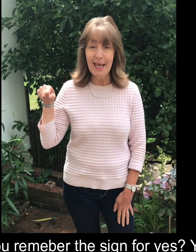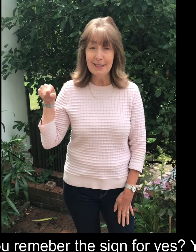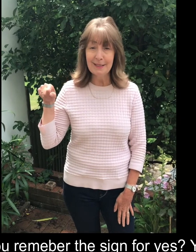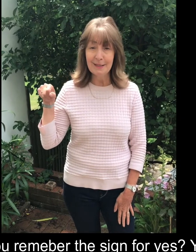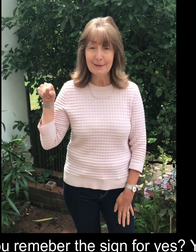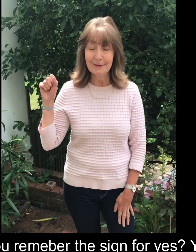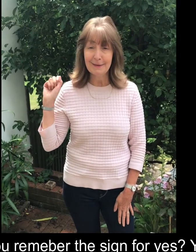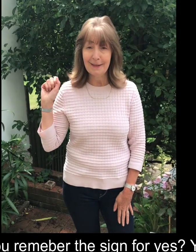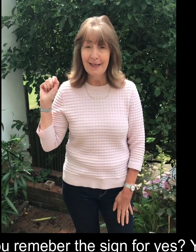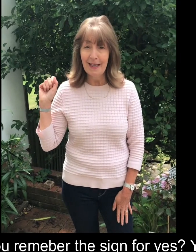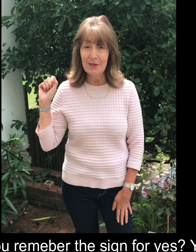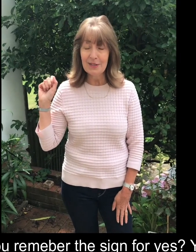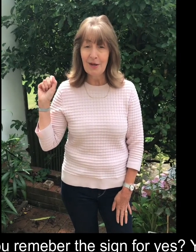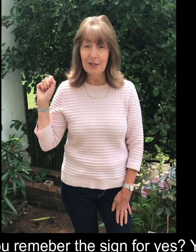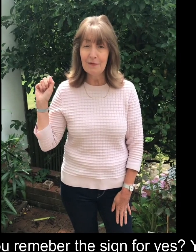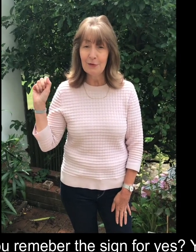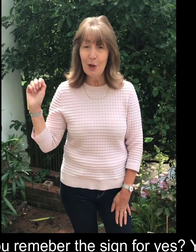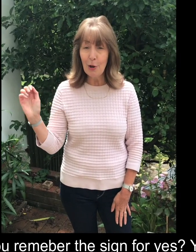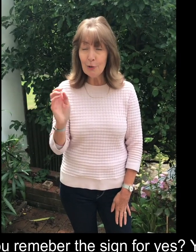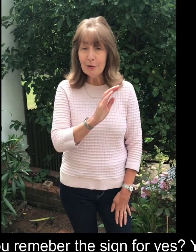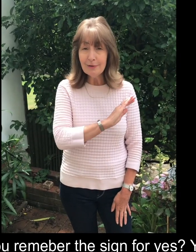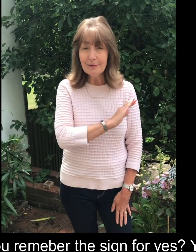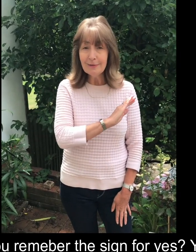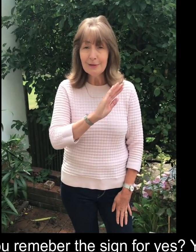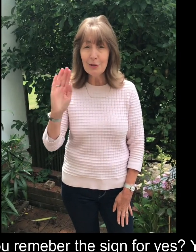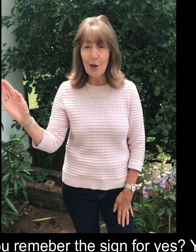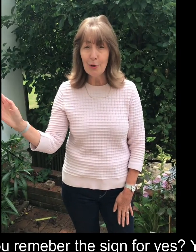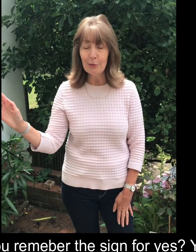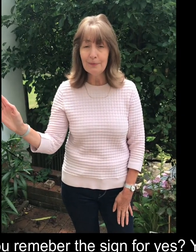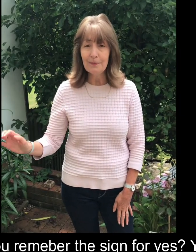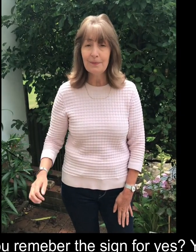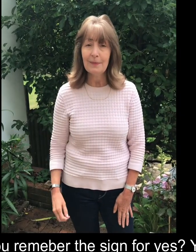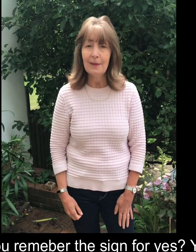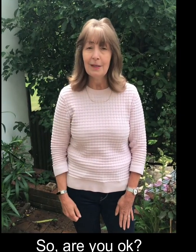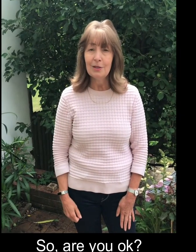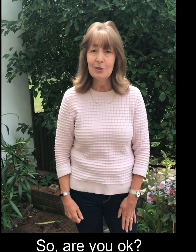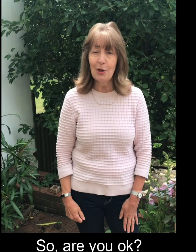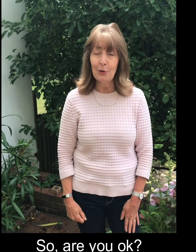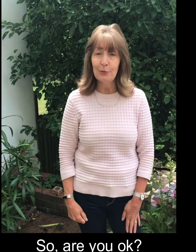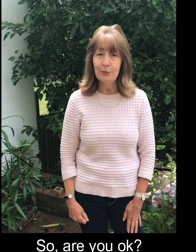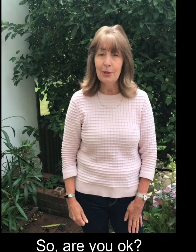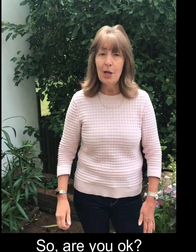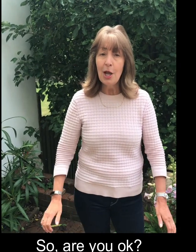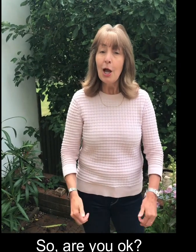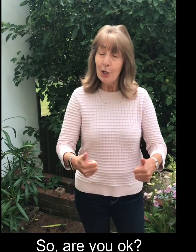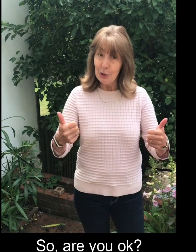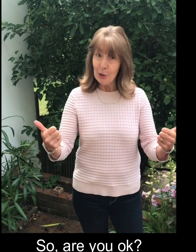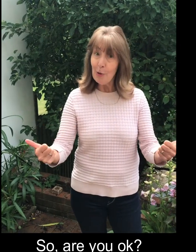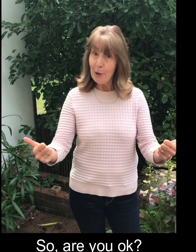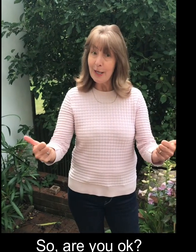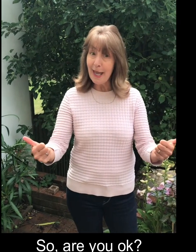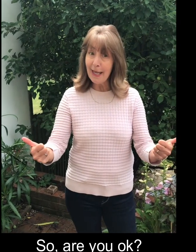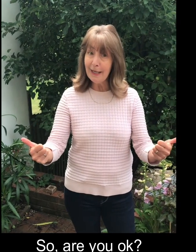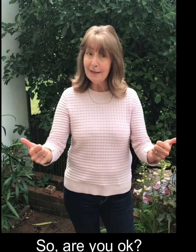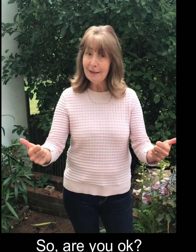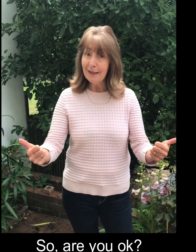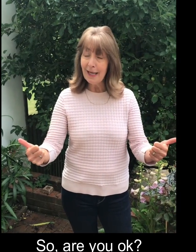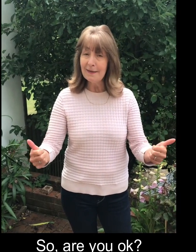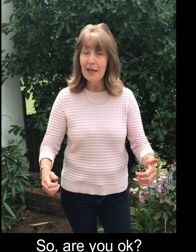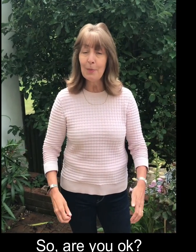Yes. And the sign for no? No. So, are you okay? And that